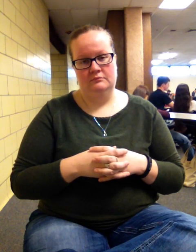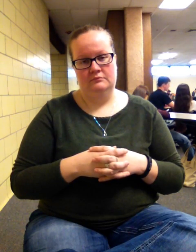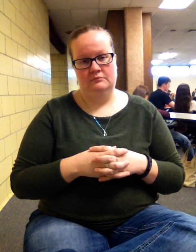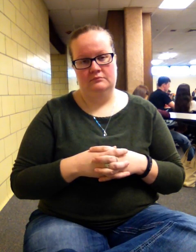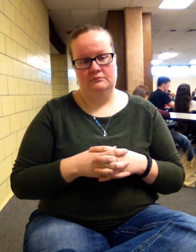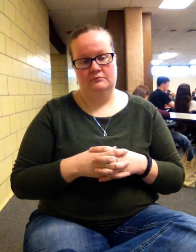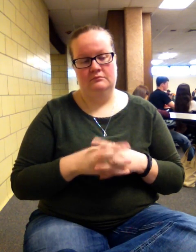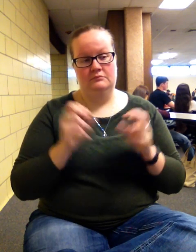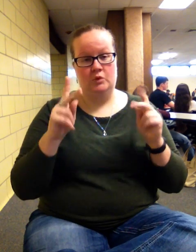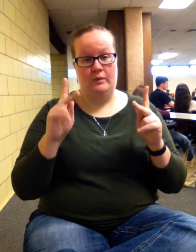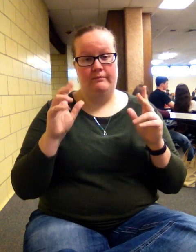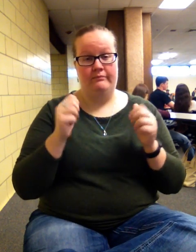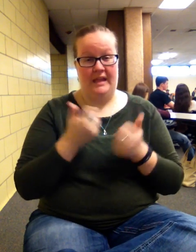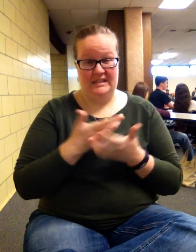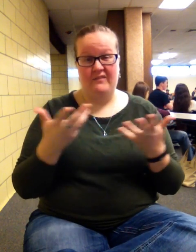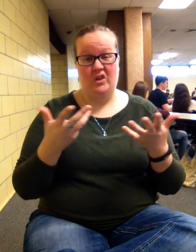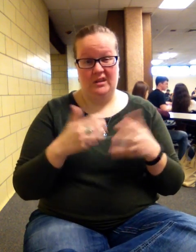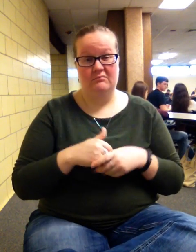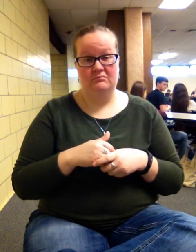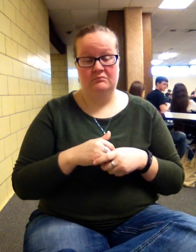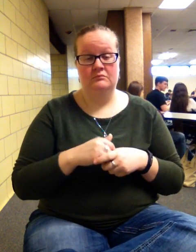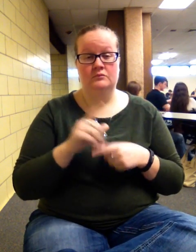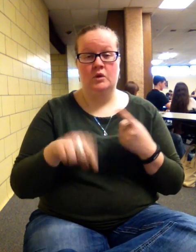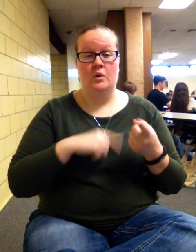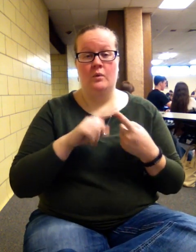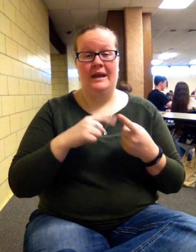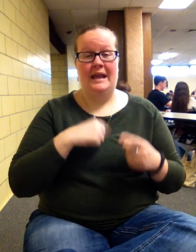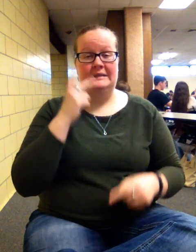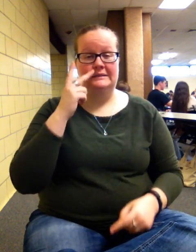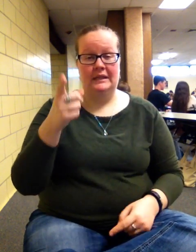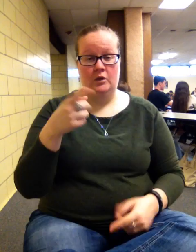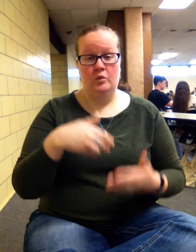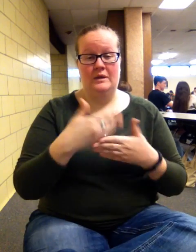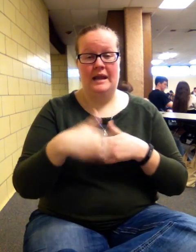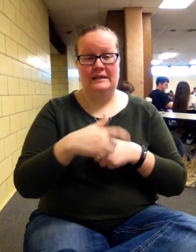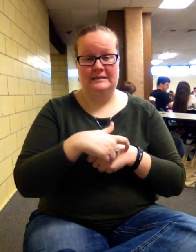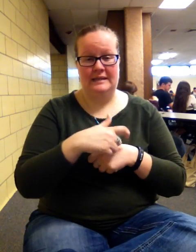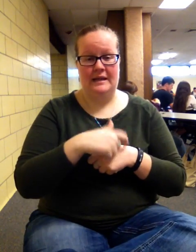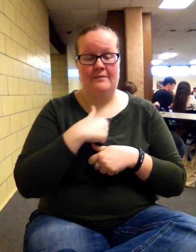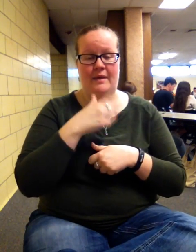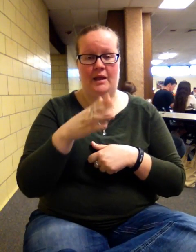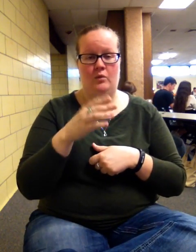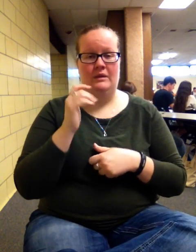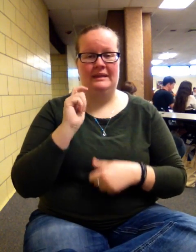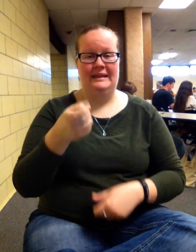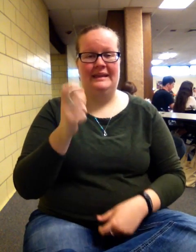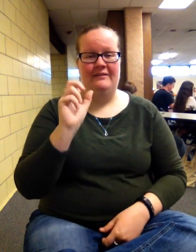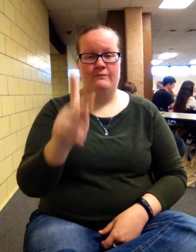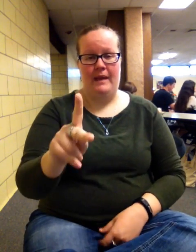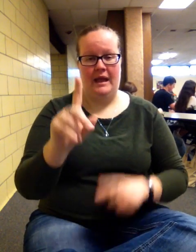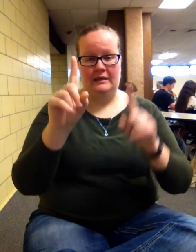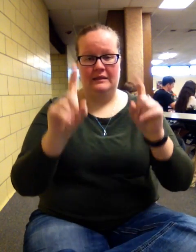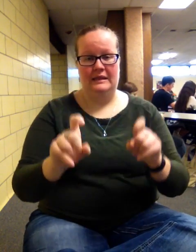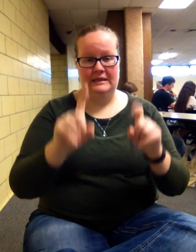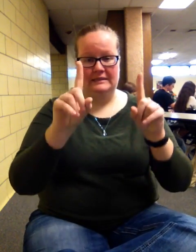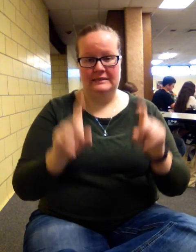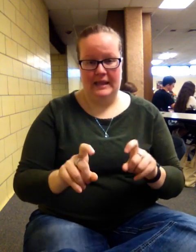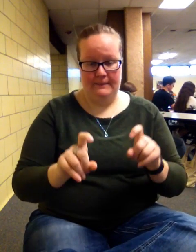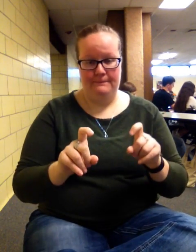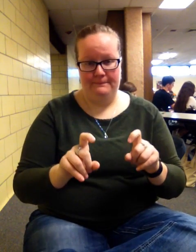Okay, that's everything. When I see you next time, I will hand back the exams. Remember,